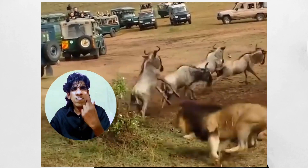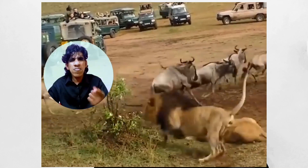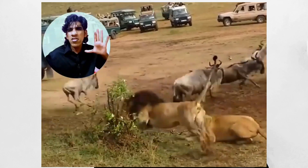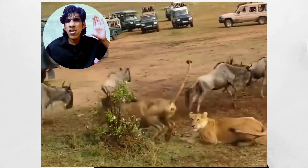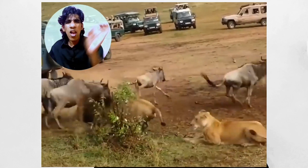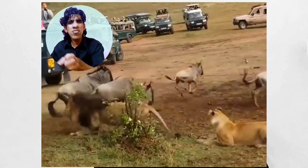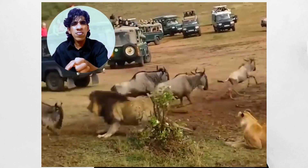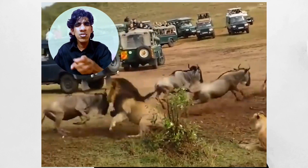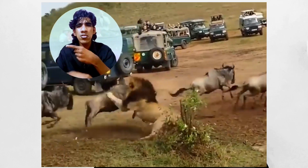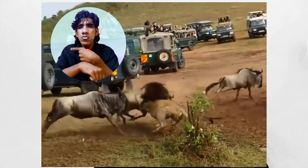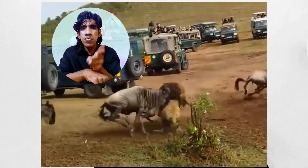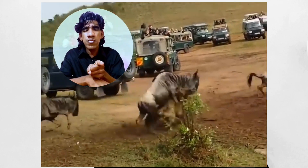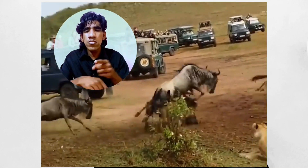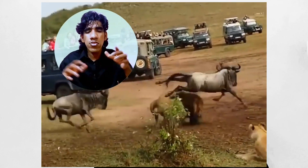and show everyone how it's done.